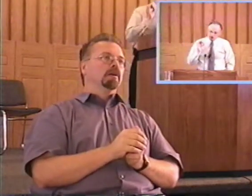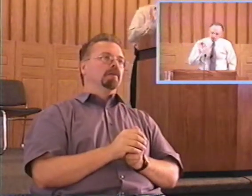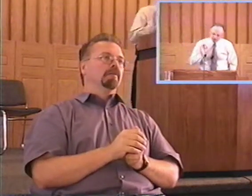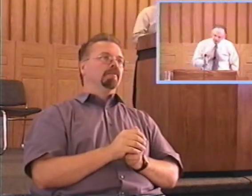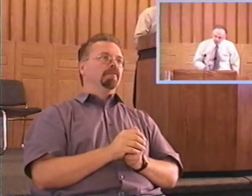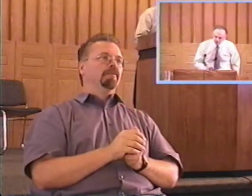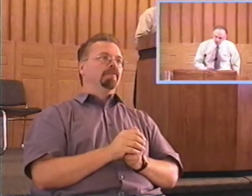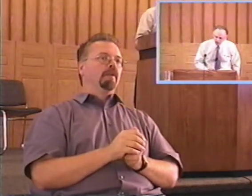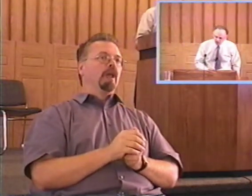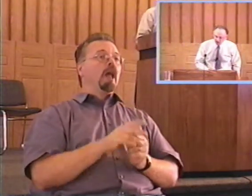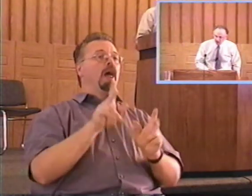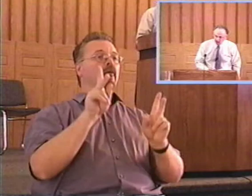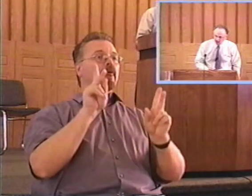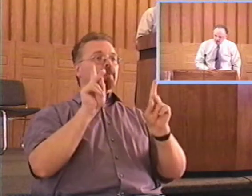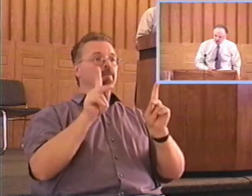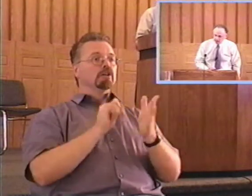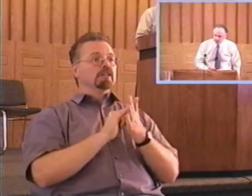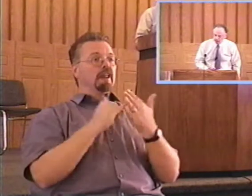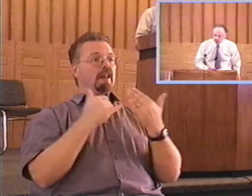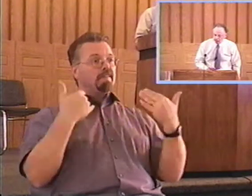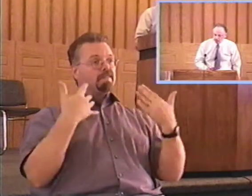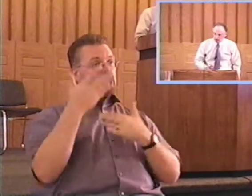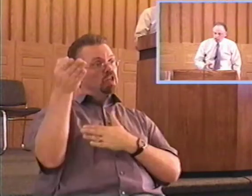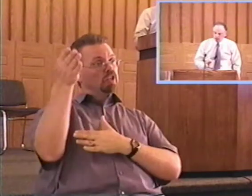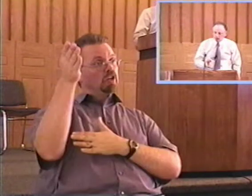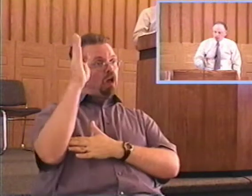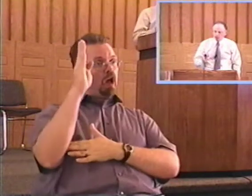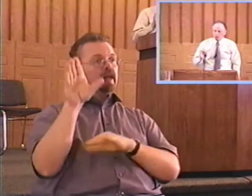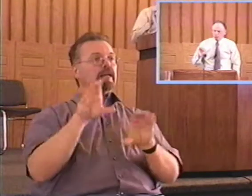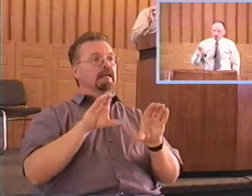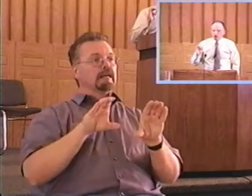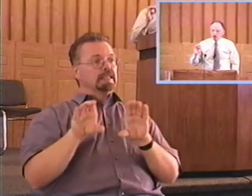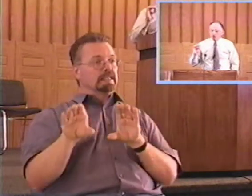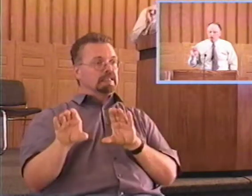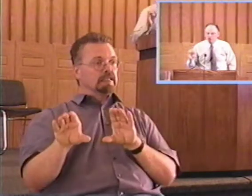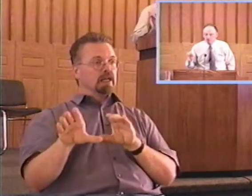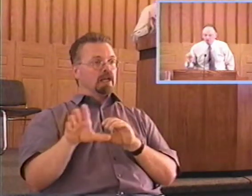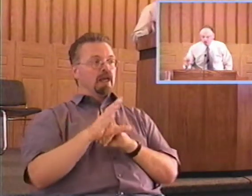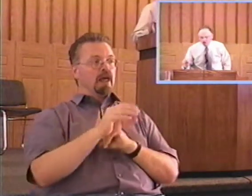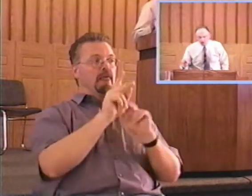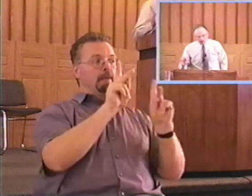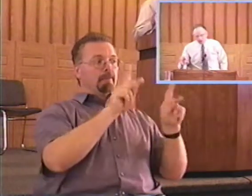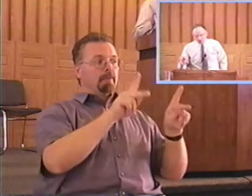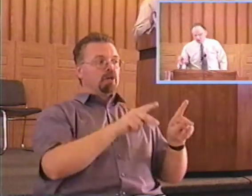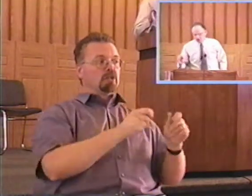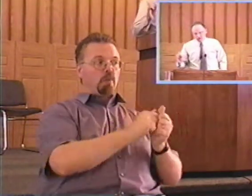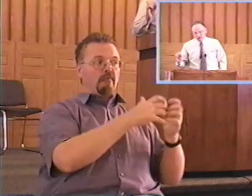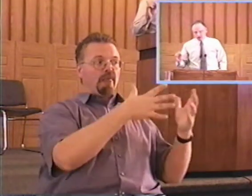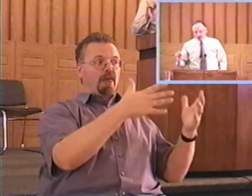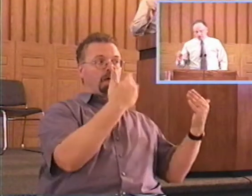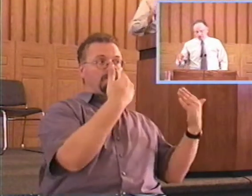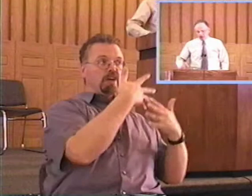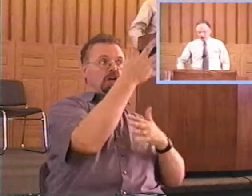And the person who fears God does, and the person who doesn't fear God